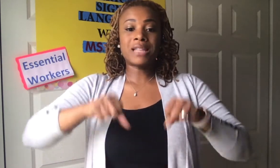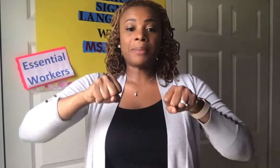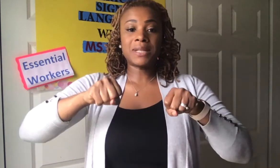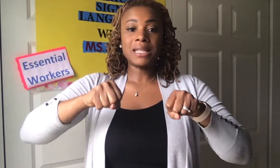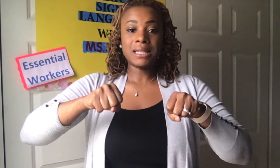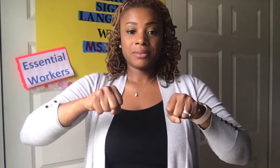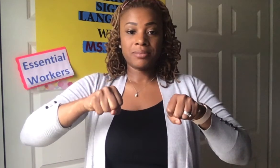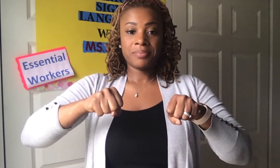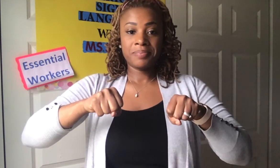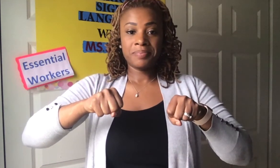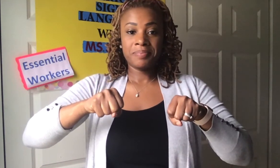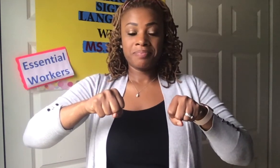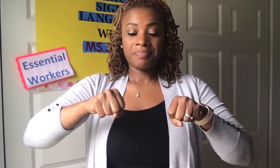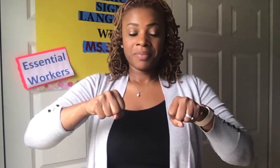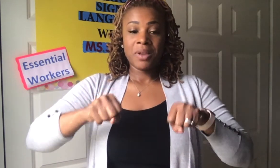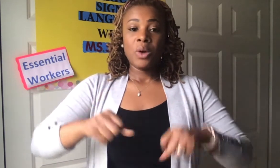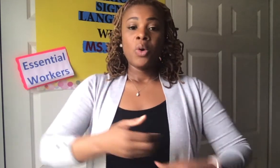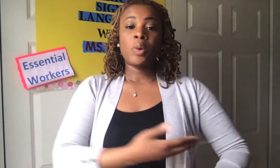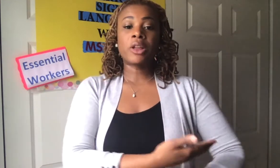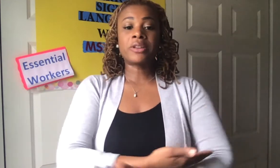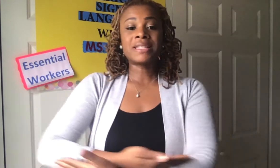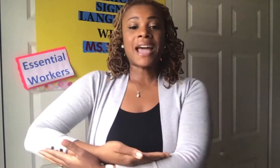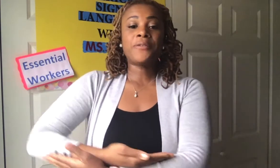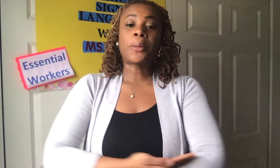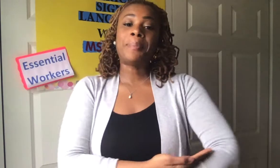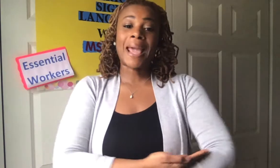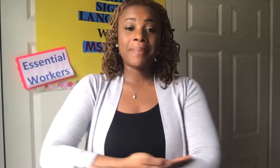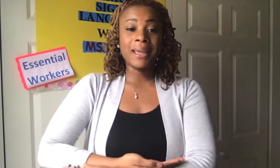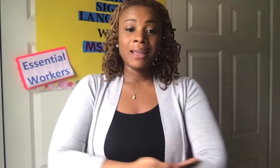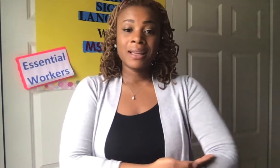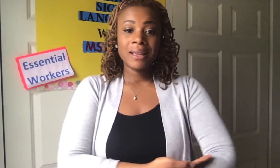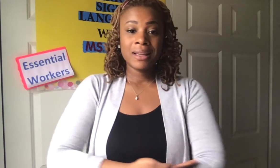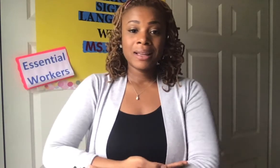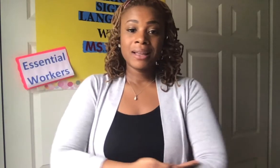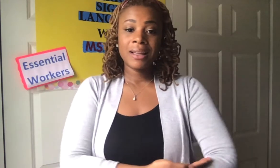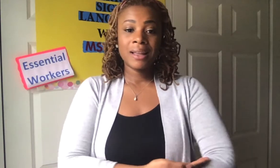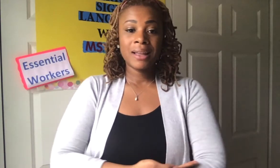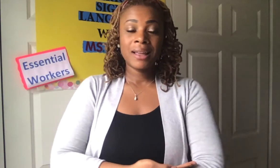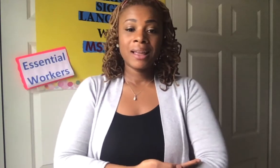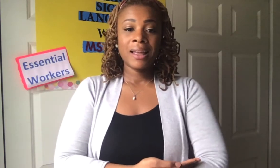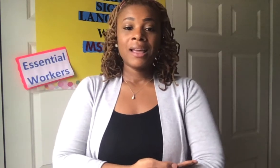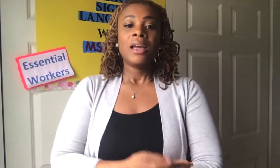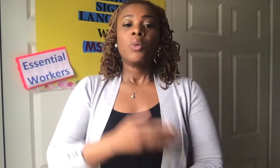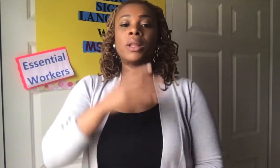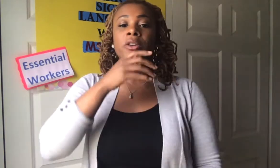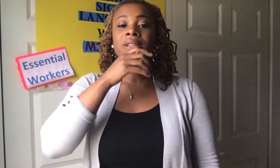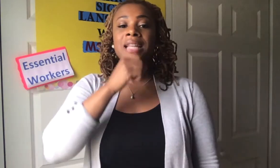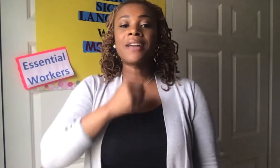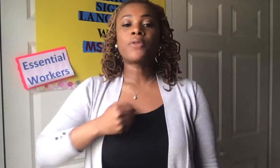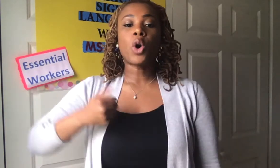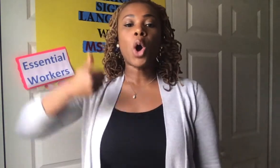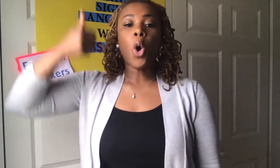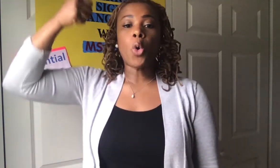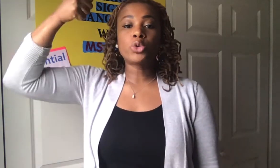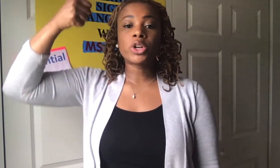adopted. We learned the sign for baby. We learned the sign for older